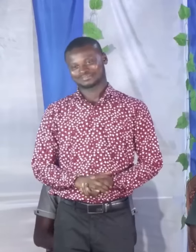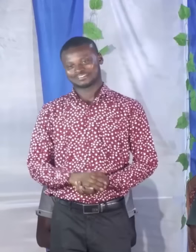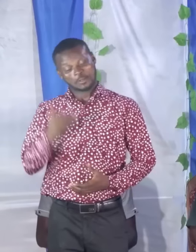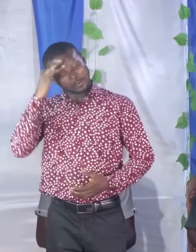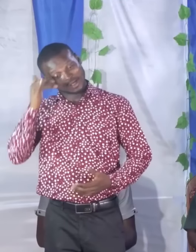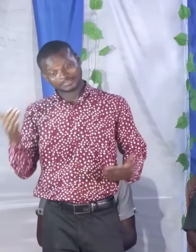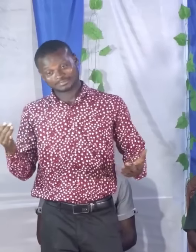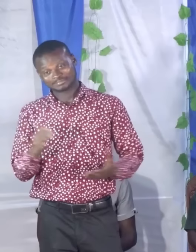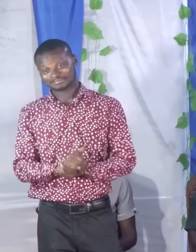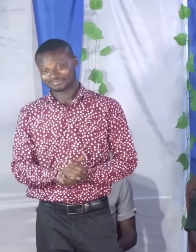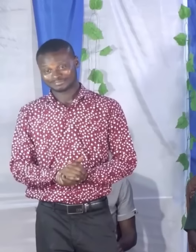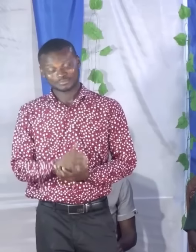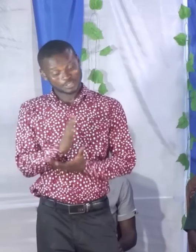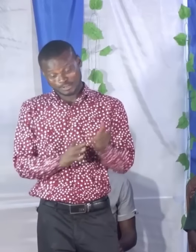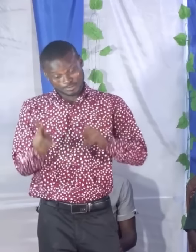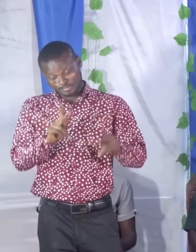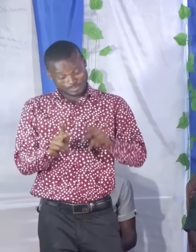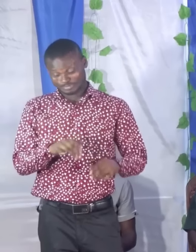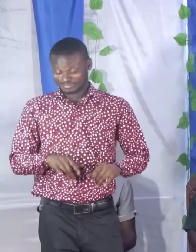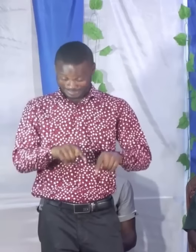wa de bi kwa beto so